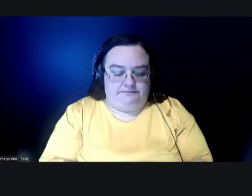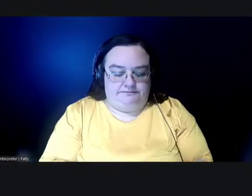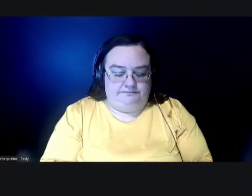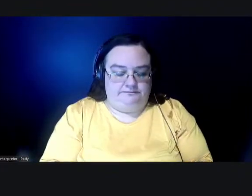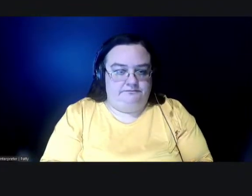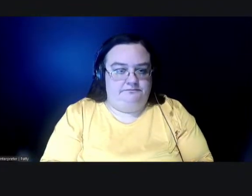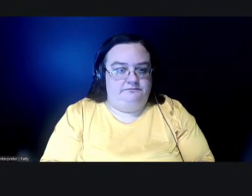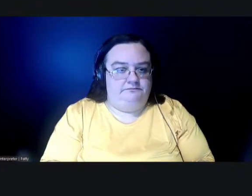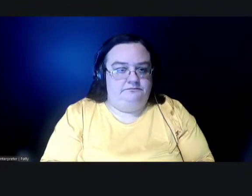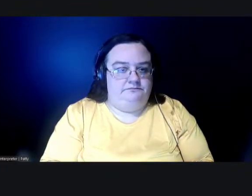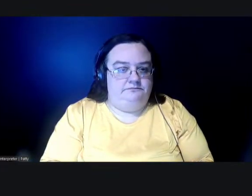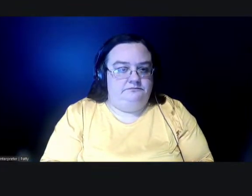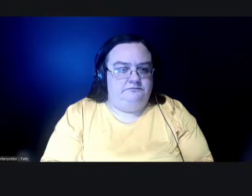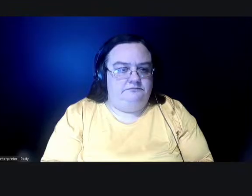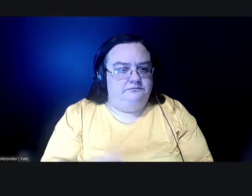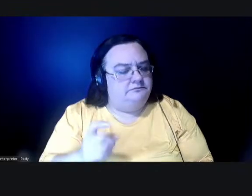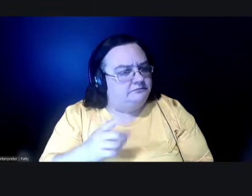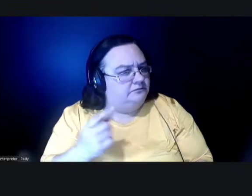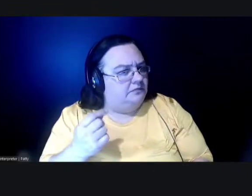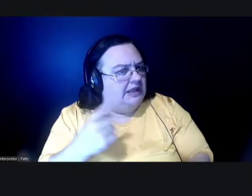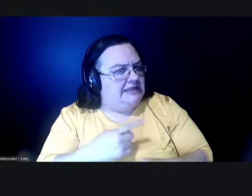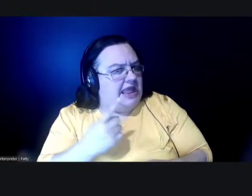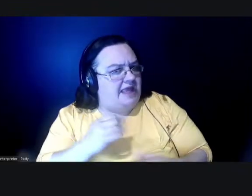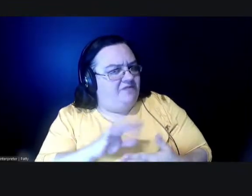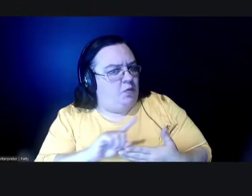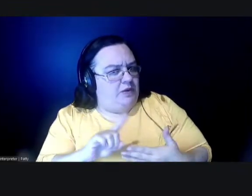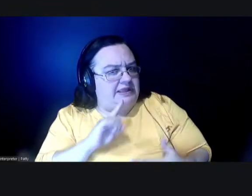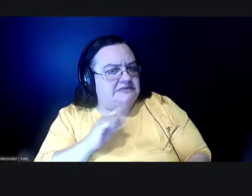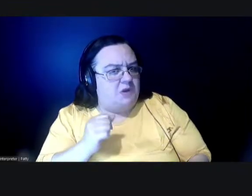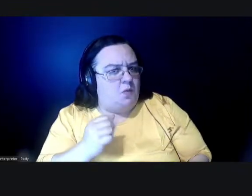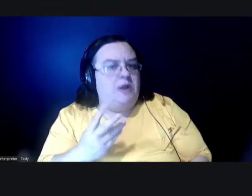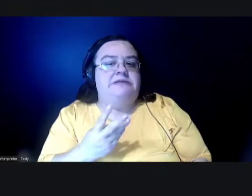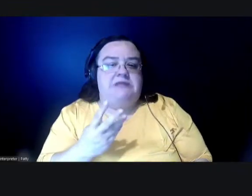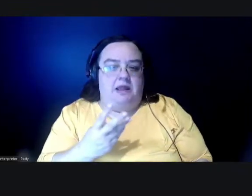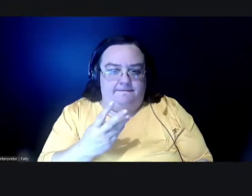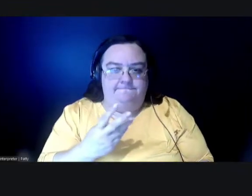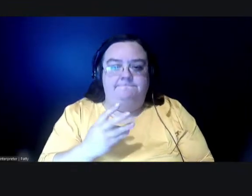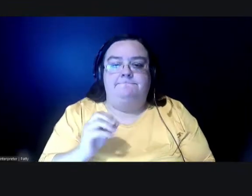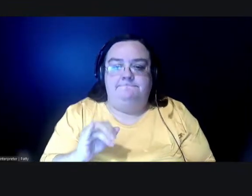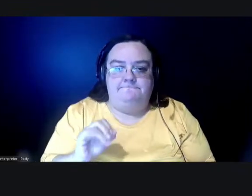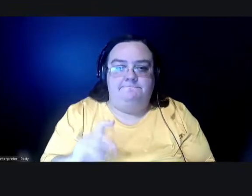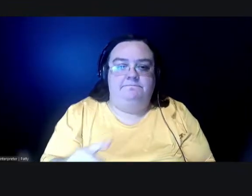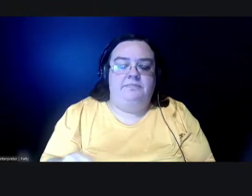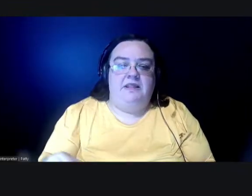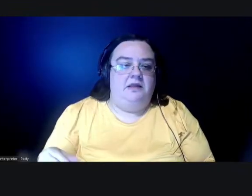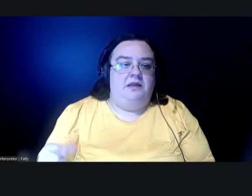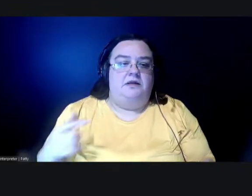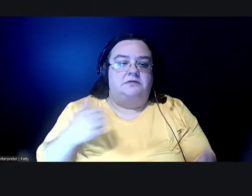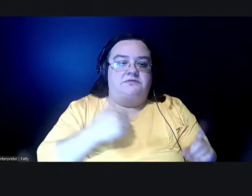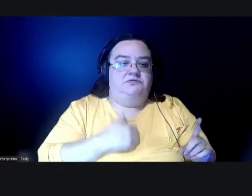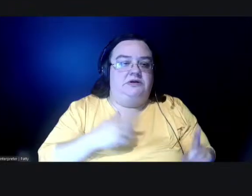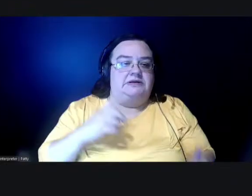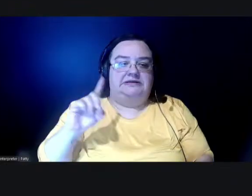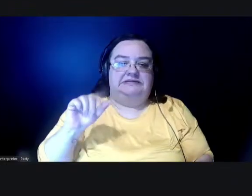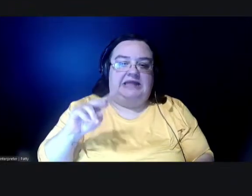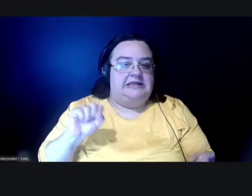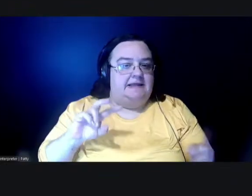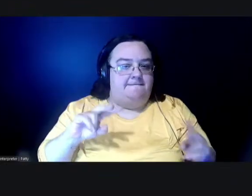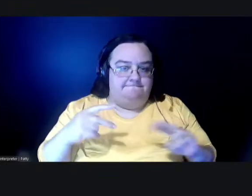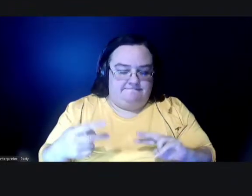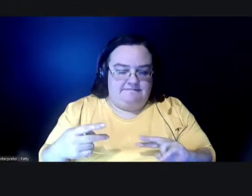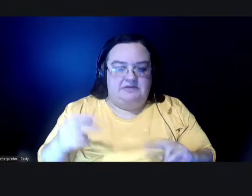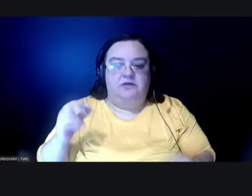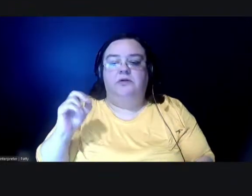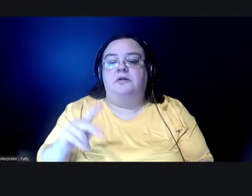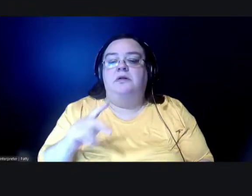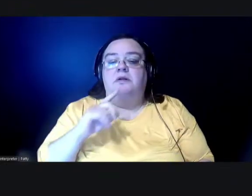What day of the week is it? It's a Wednesday, yeah. I'm sorry, I got the dates mixed up. Your event is